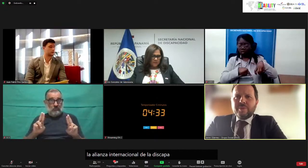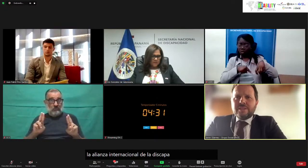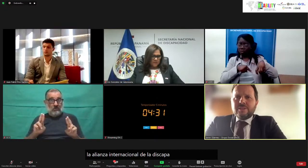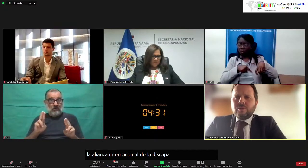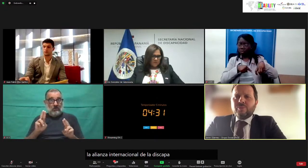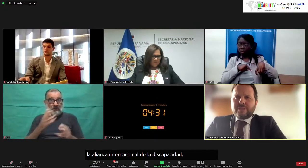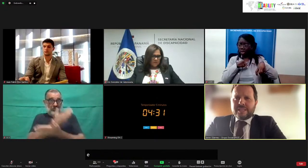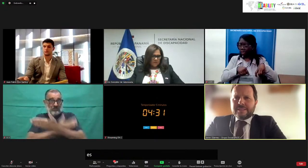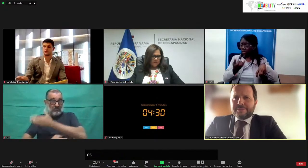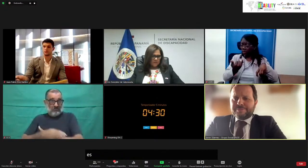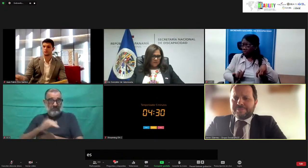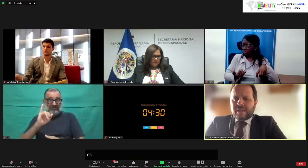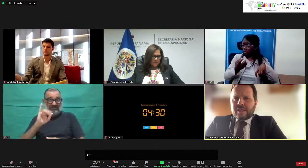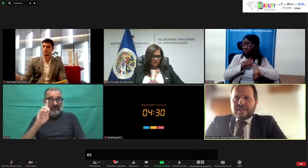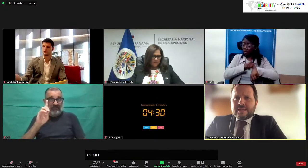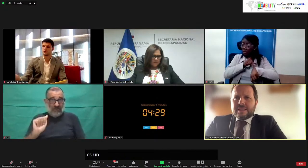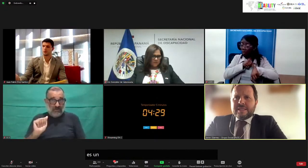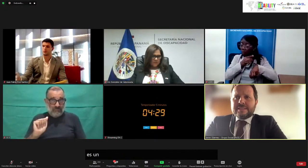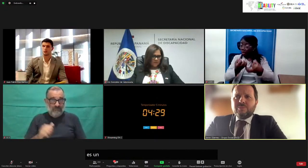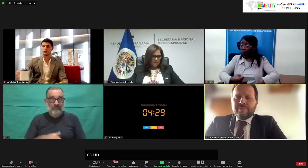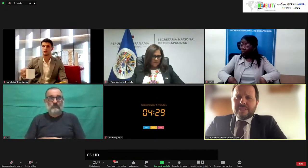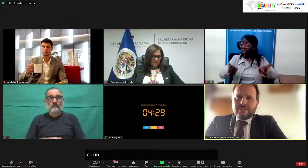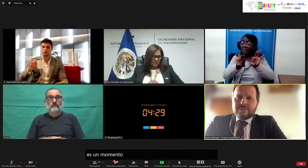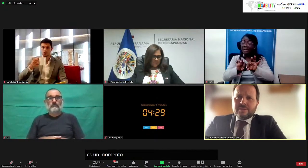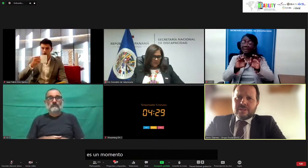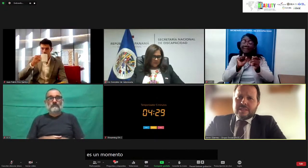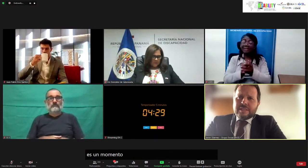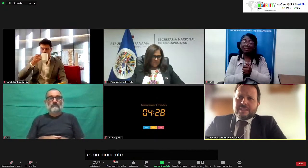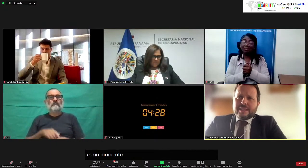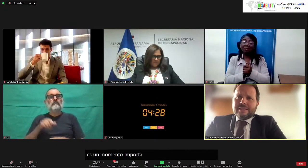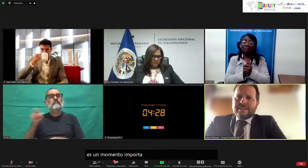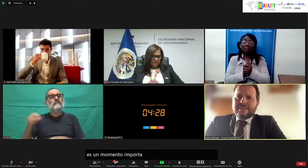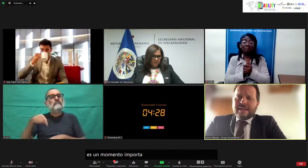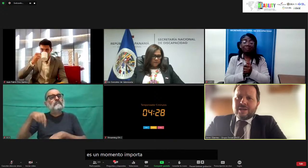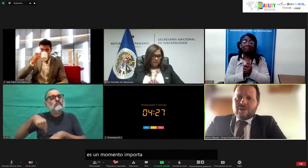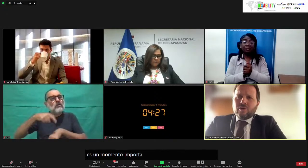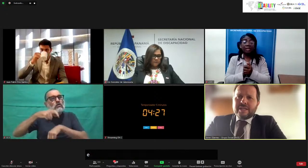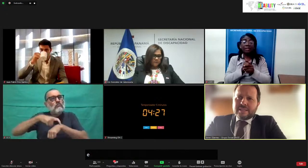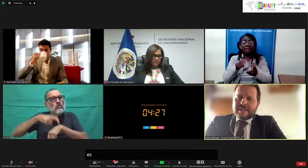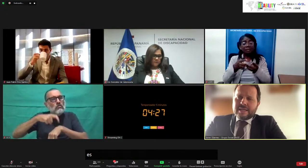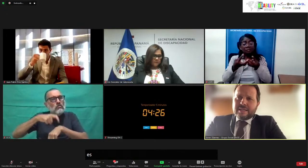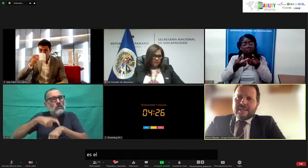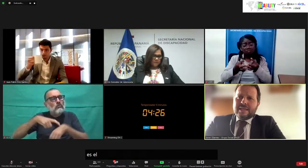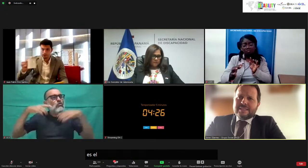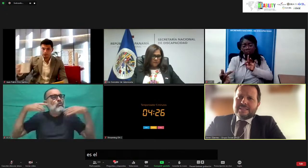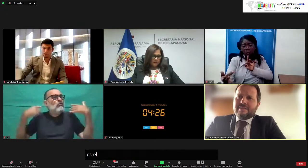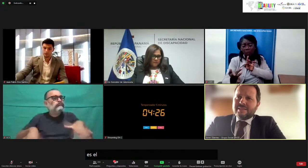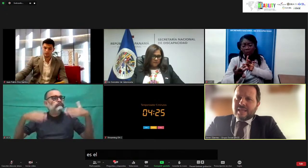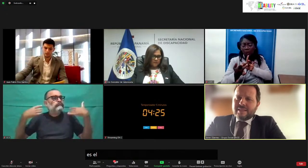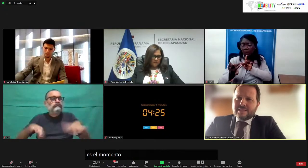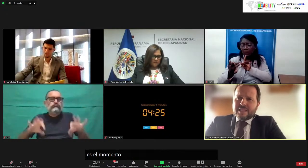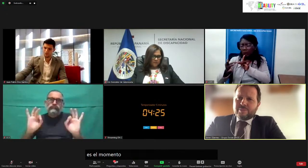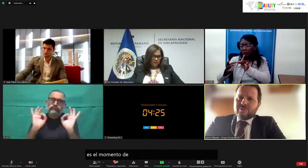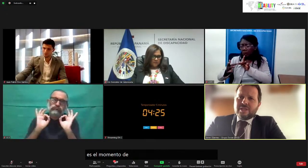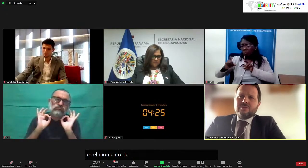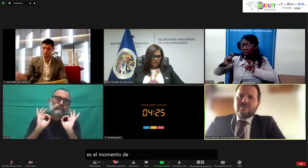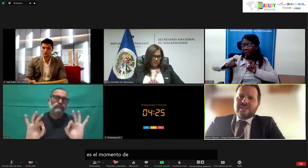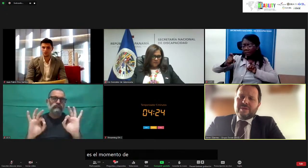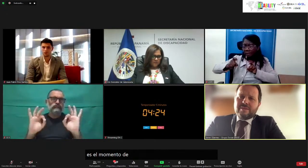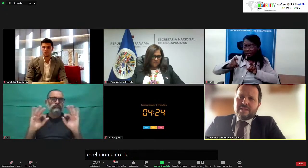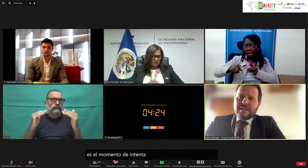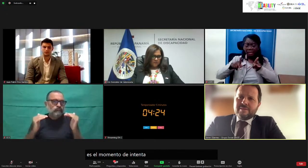group because this is an important moment this is the moment of trying to